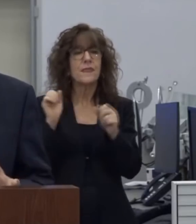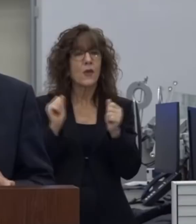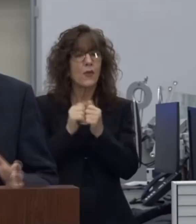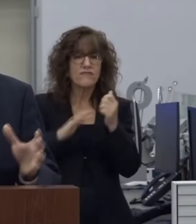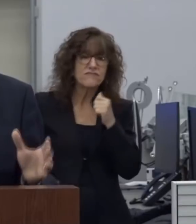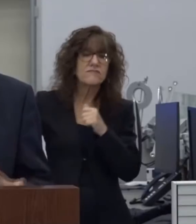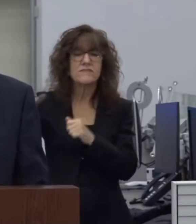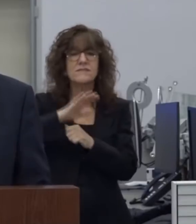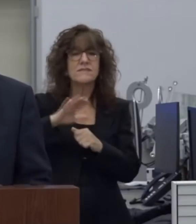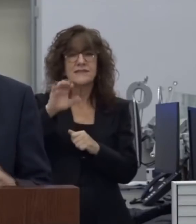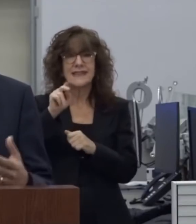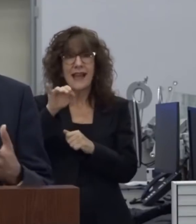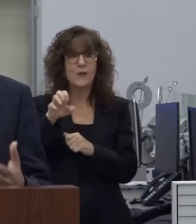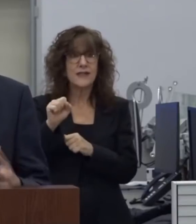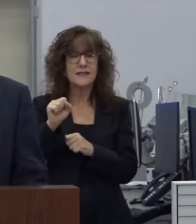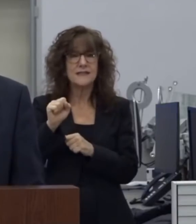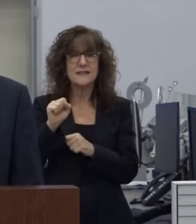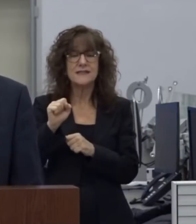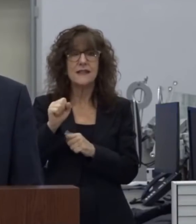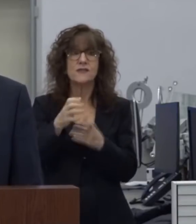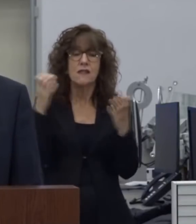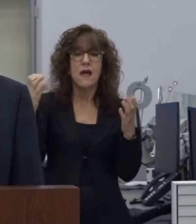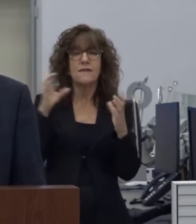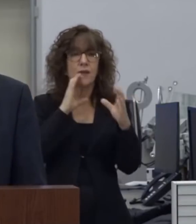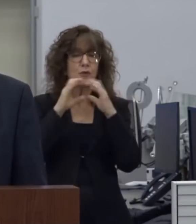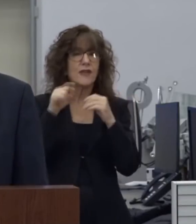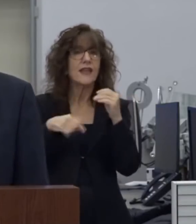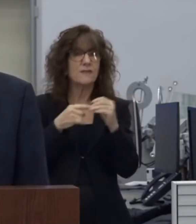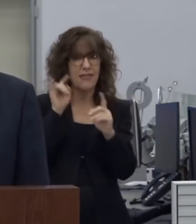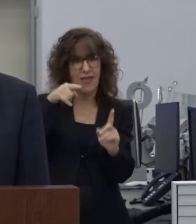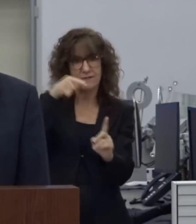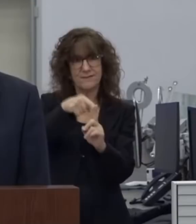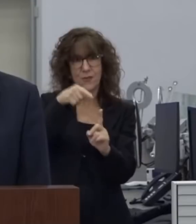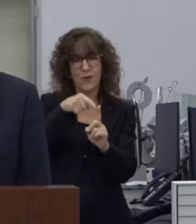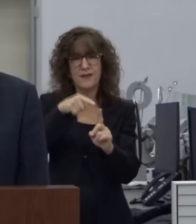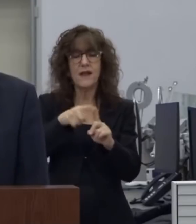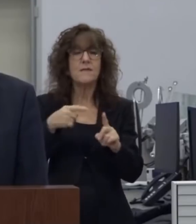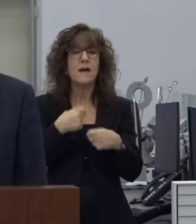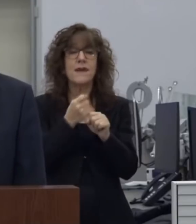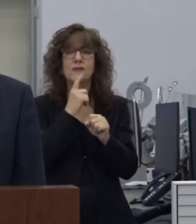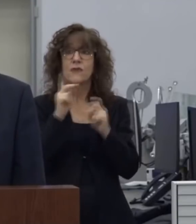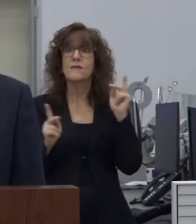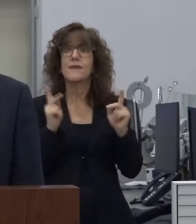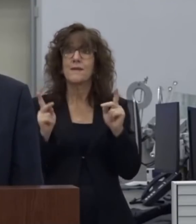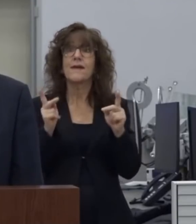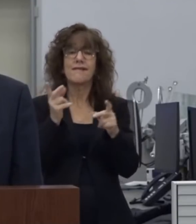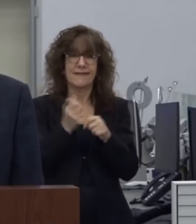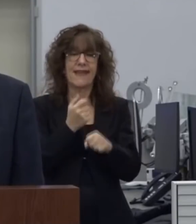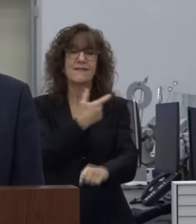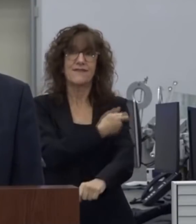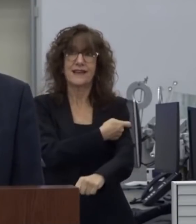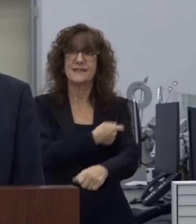surrounding counties and our surrounding places. And there's a lot of conversation around that very point. But we're going to be sure that folks get vaccinated.